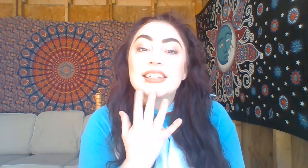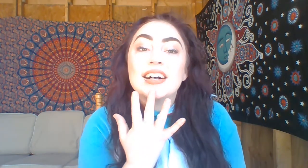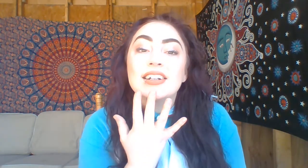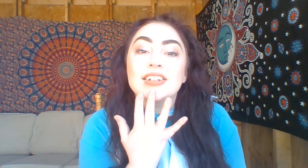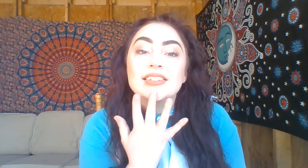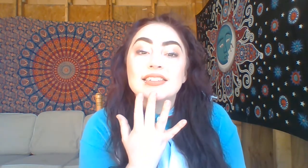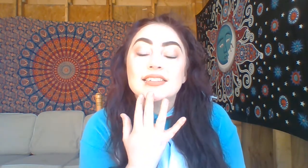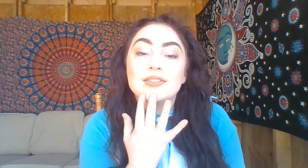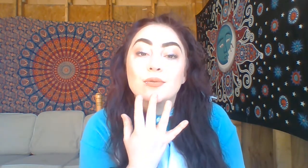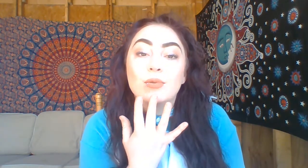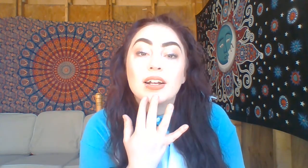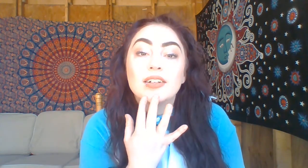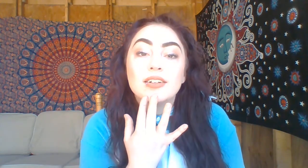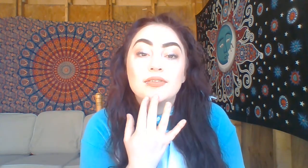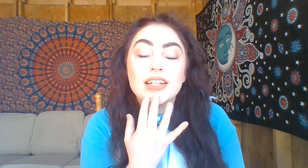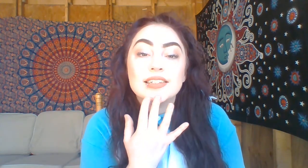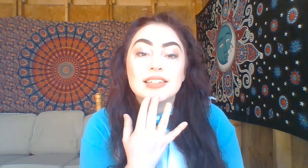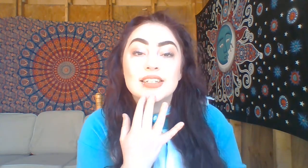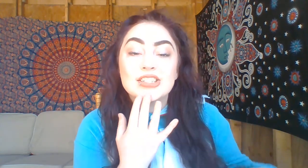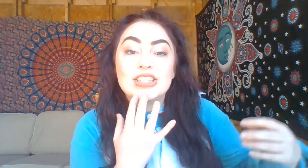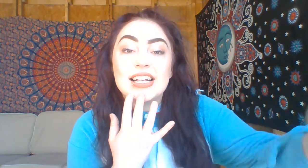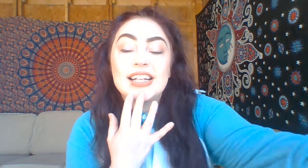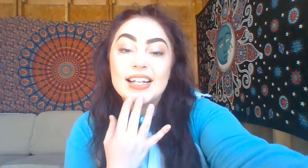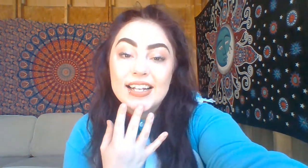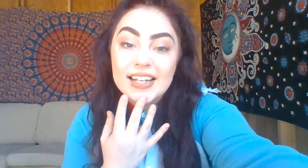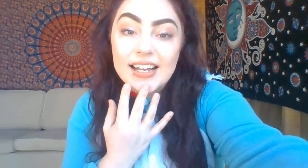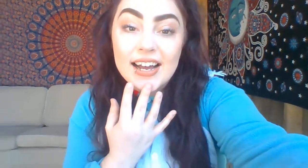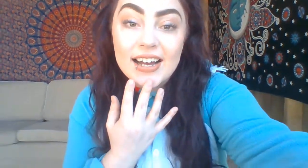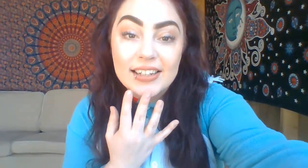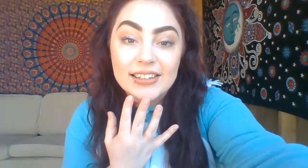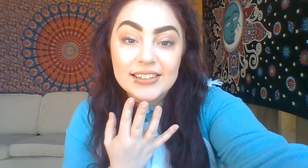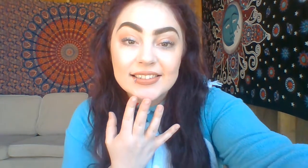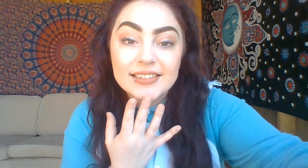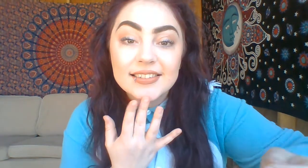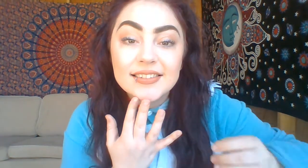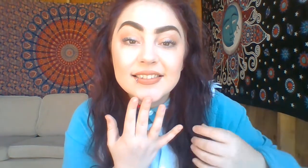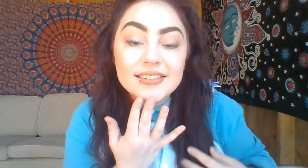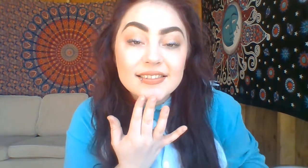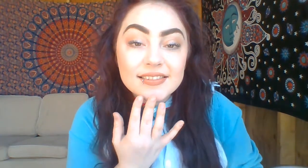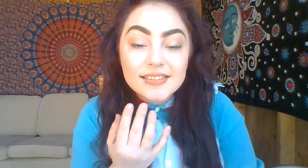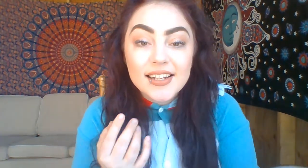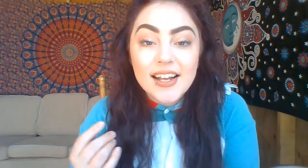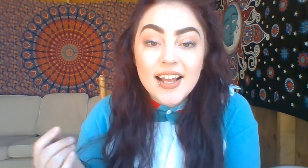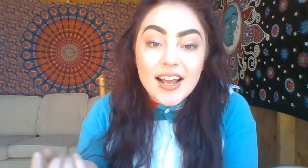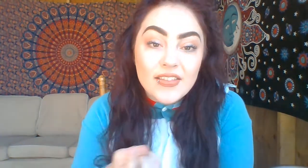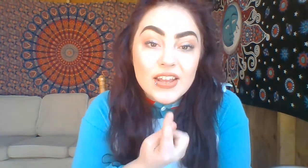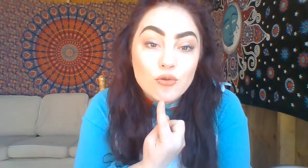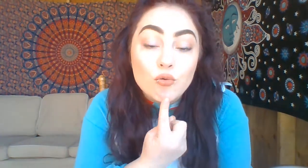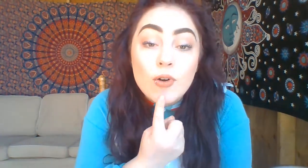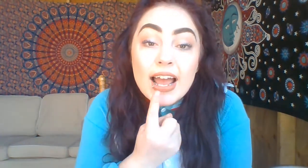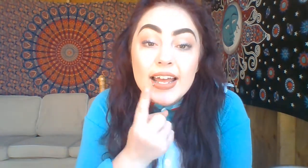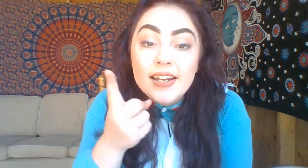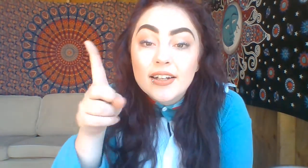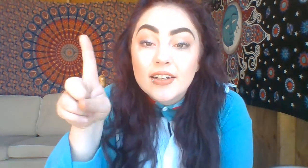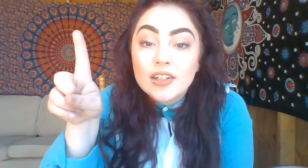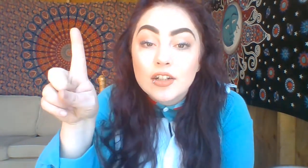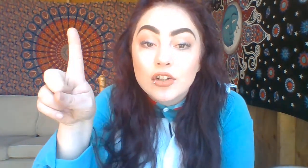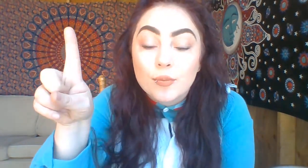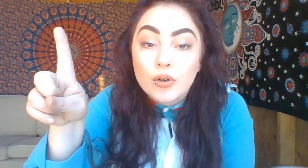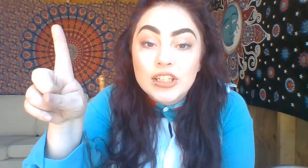colors. Wiggle your fingers on your chin. Colors. And then red, your pointer